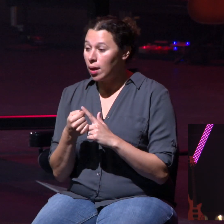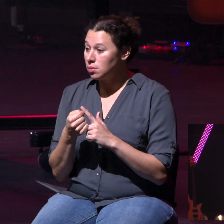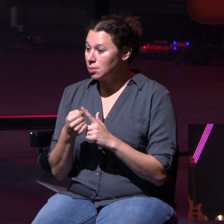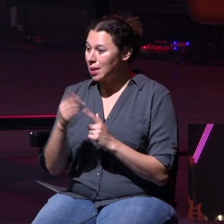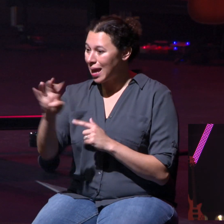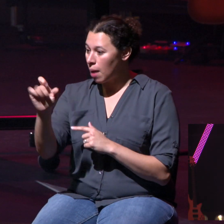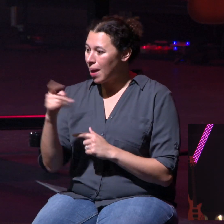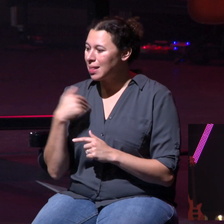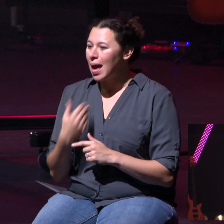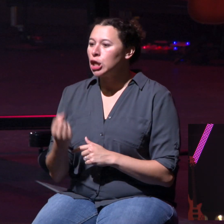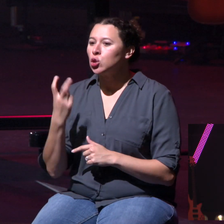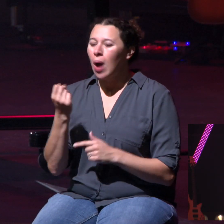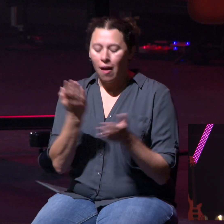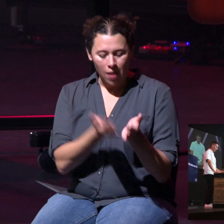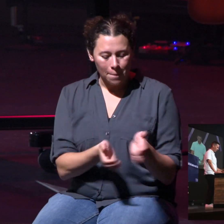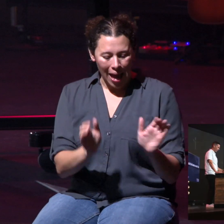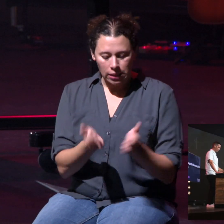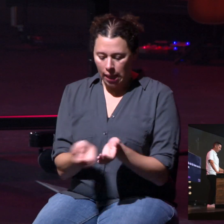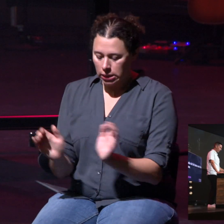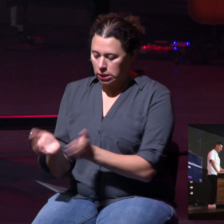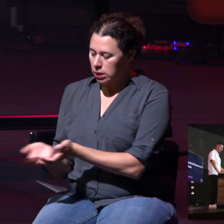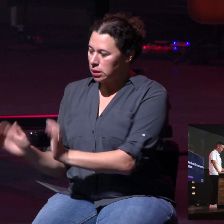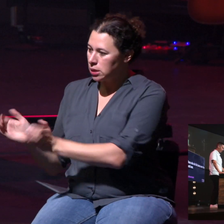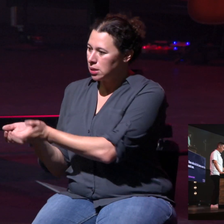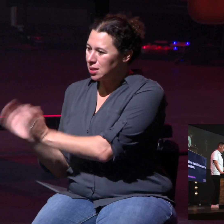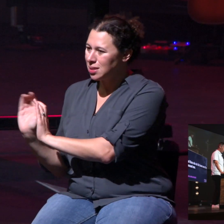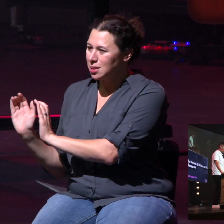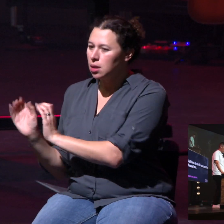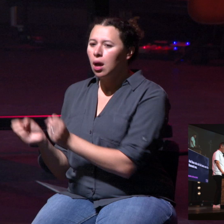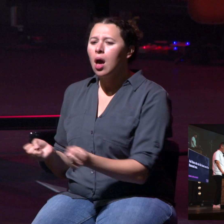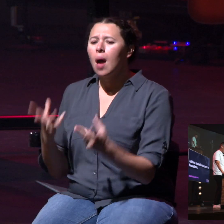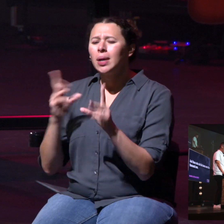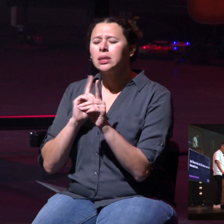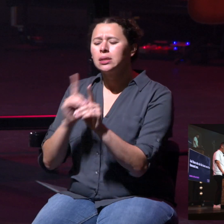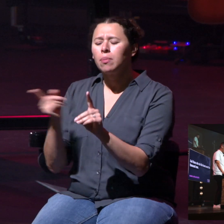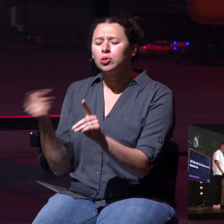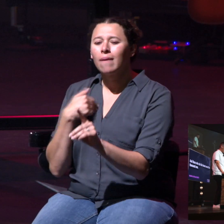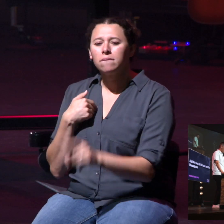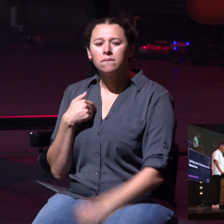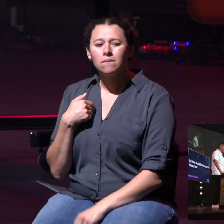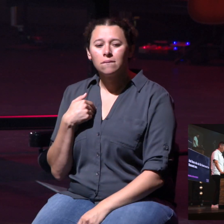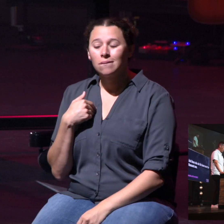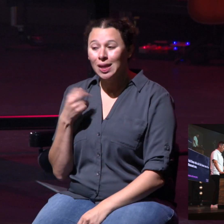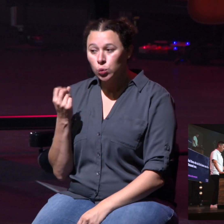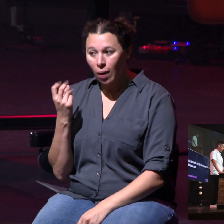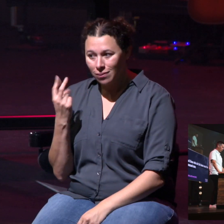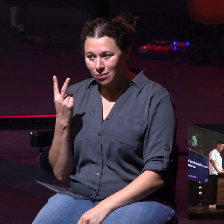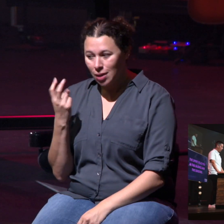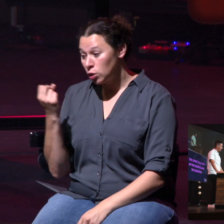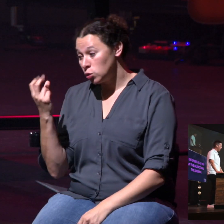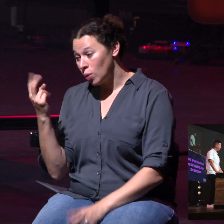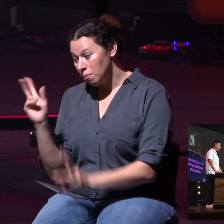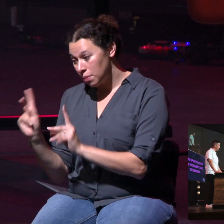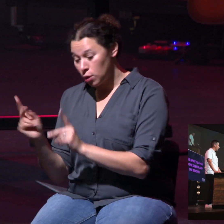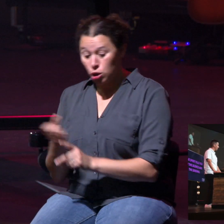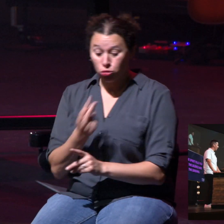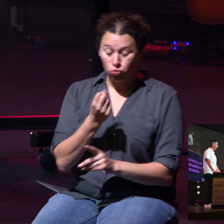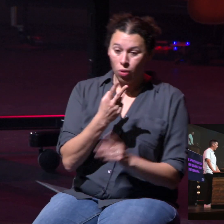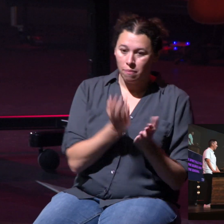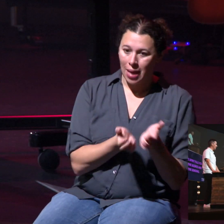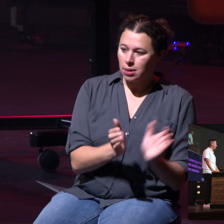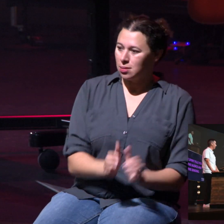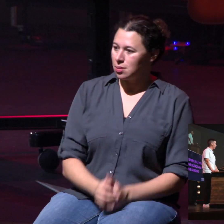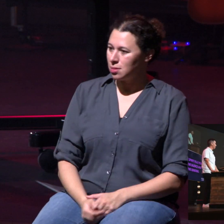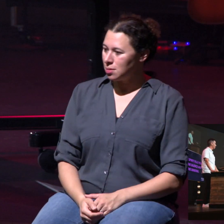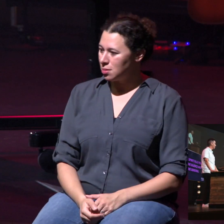12. Here's what I think the disciples learned this day. That the Spirit fills you in the silence